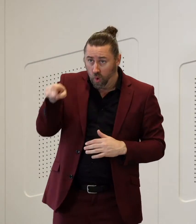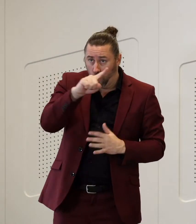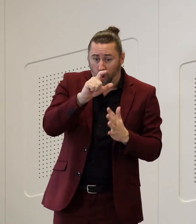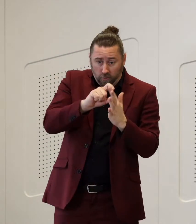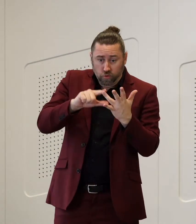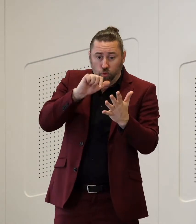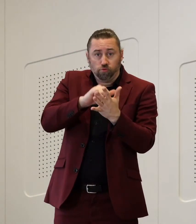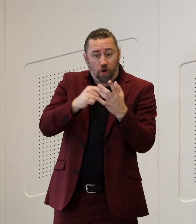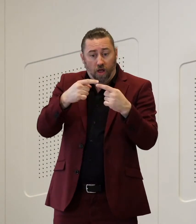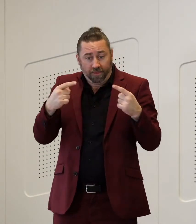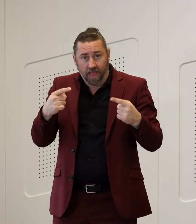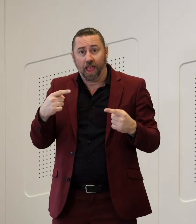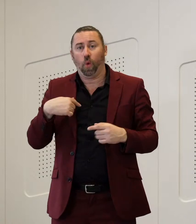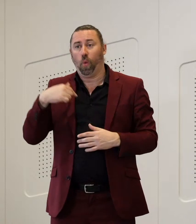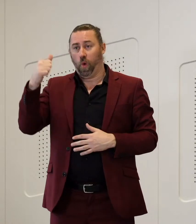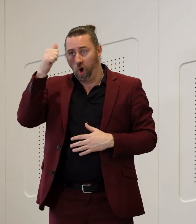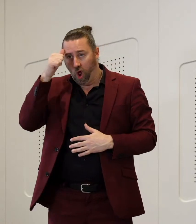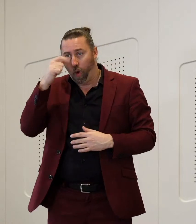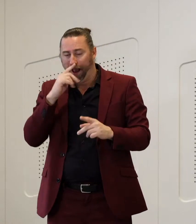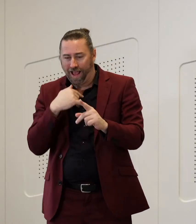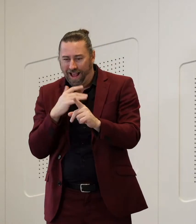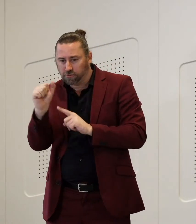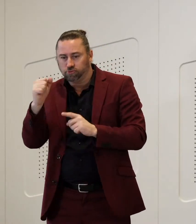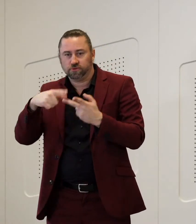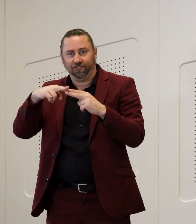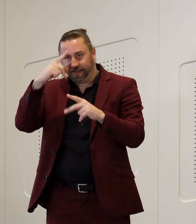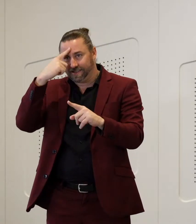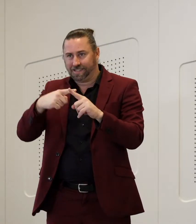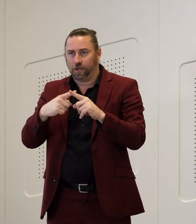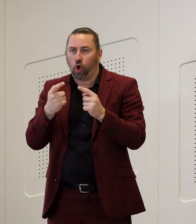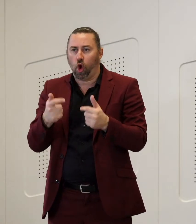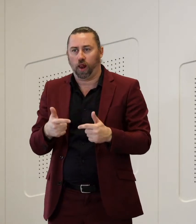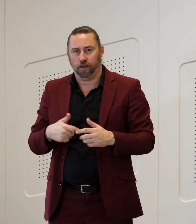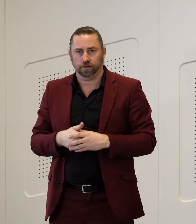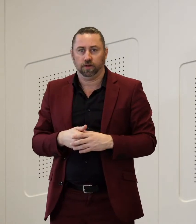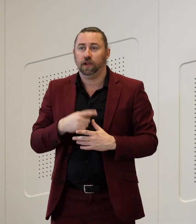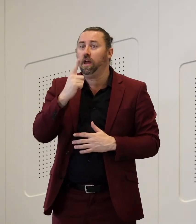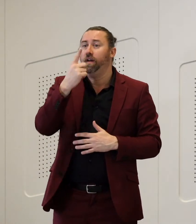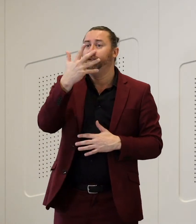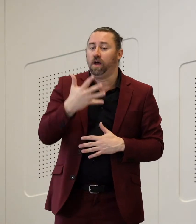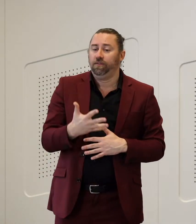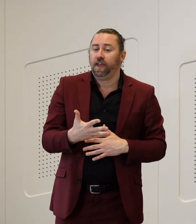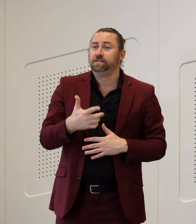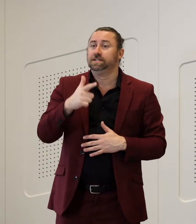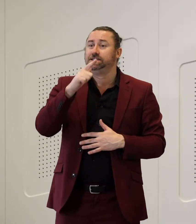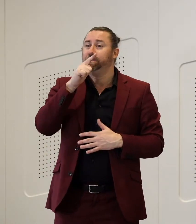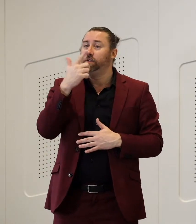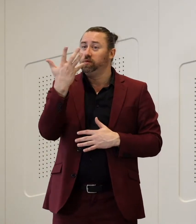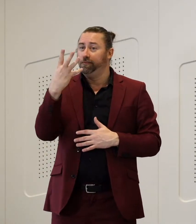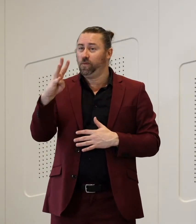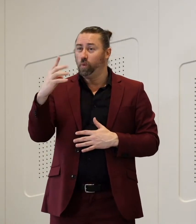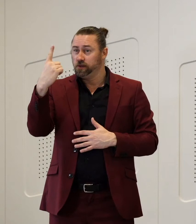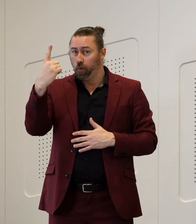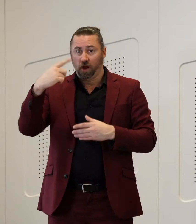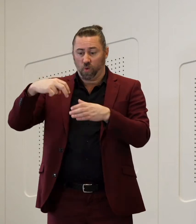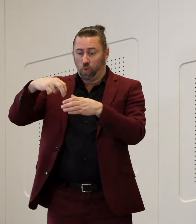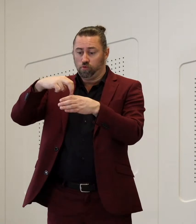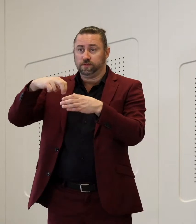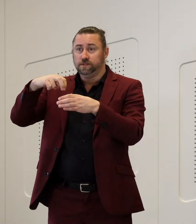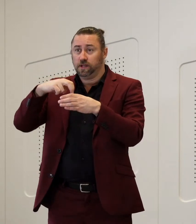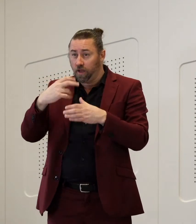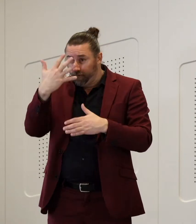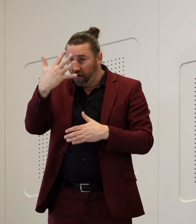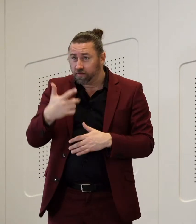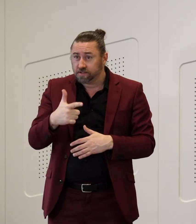if people keep on coming forward and get tested. We currently have 5,741 people in quarantine